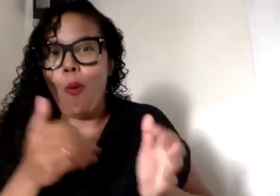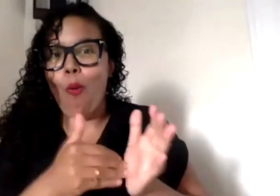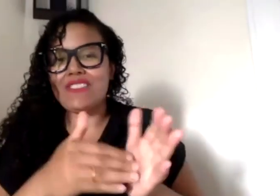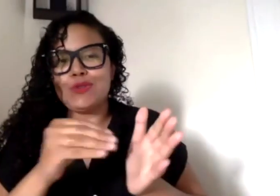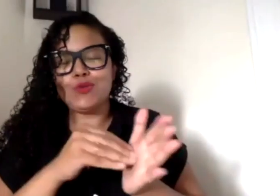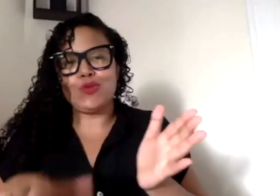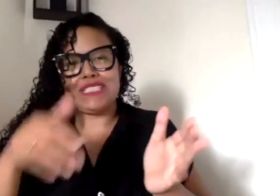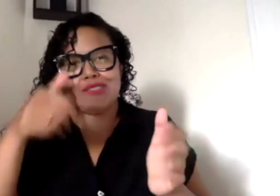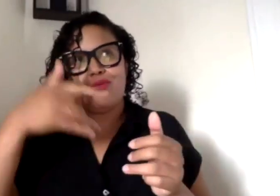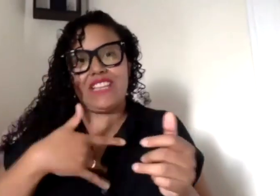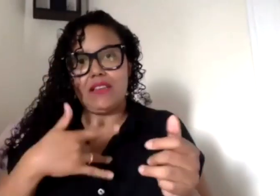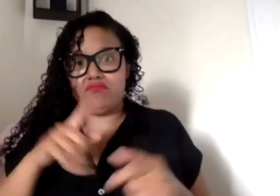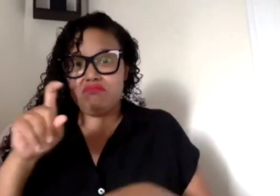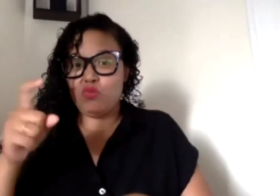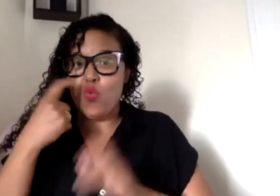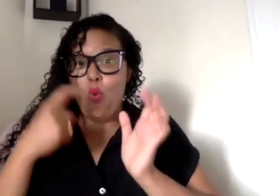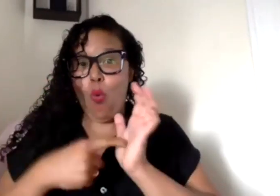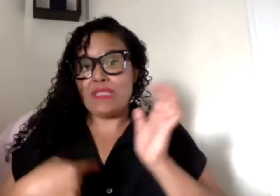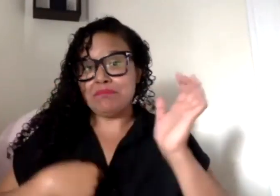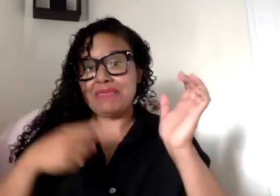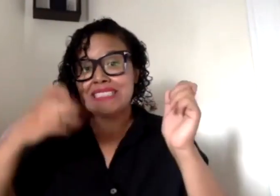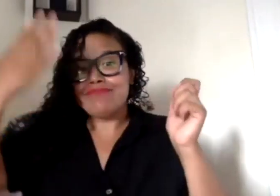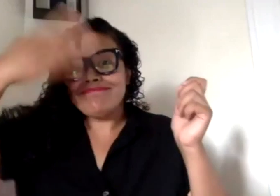up to them and you think that you can also succeed.